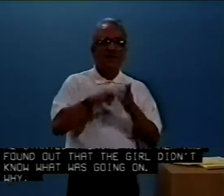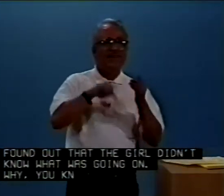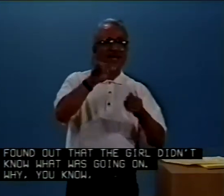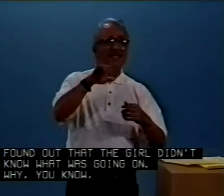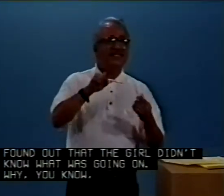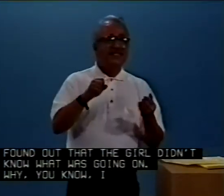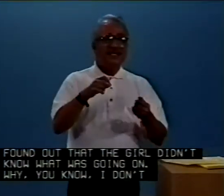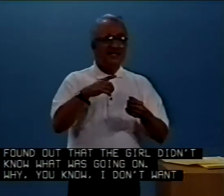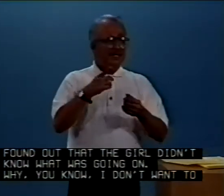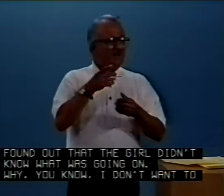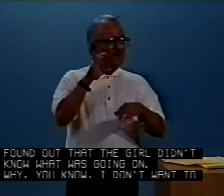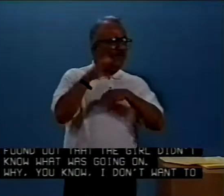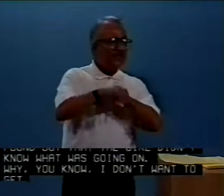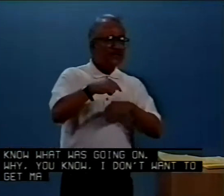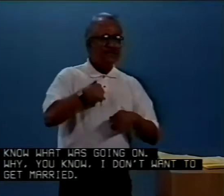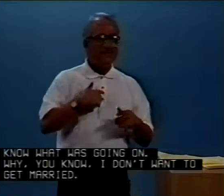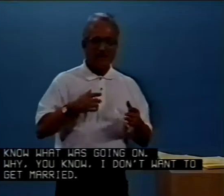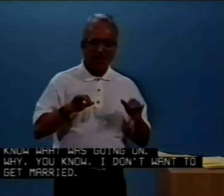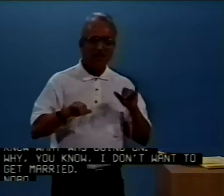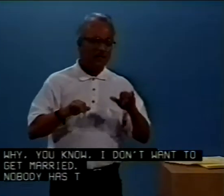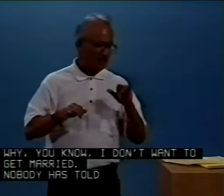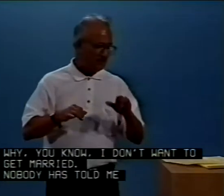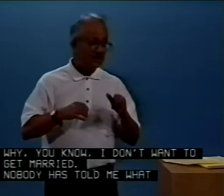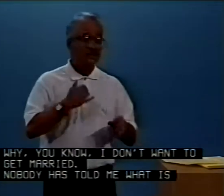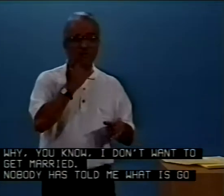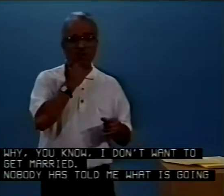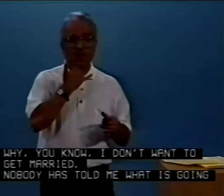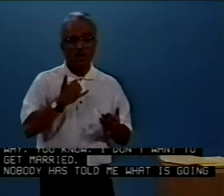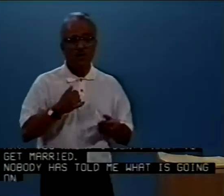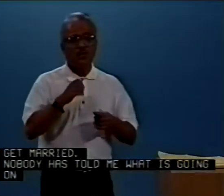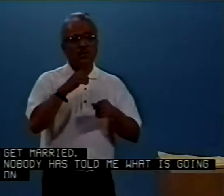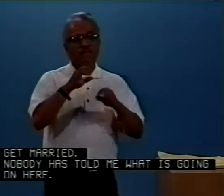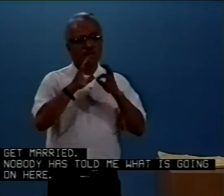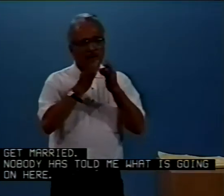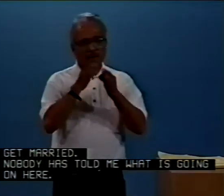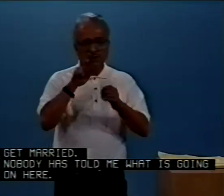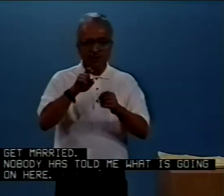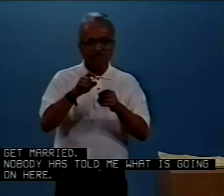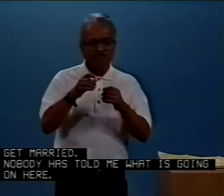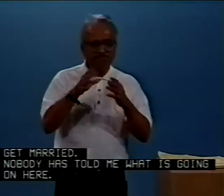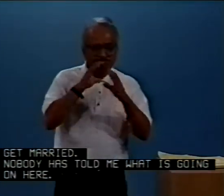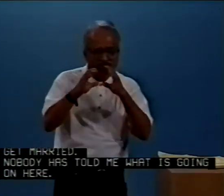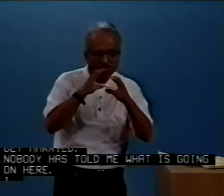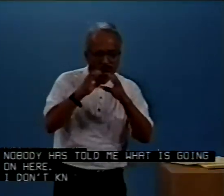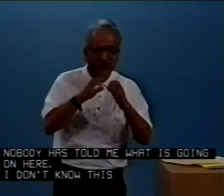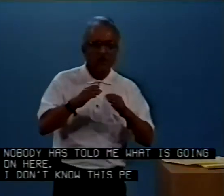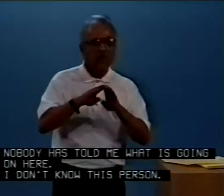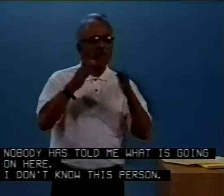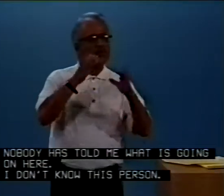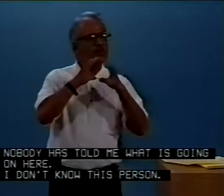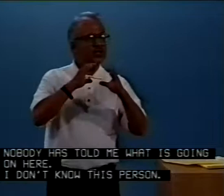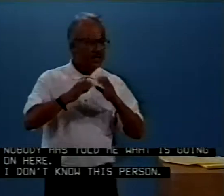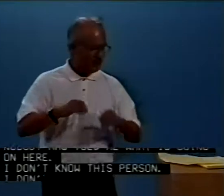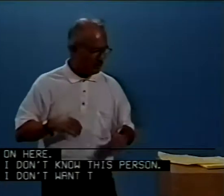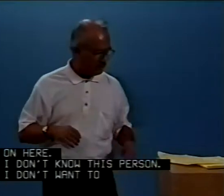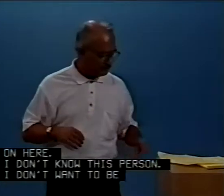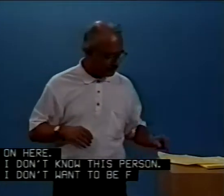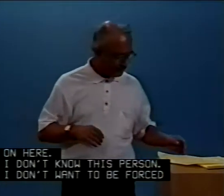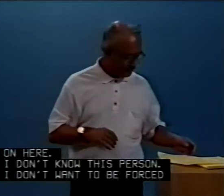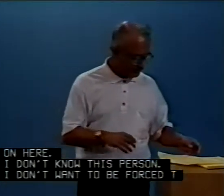Nobody's told me what's going on here. I don't even know this person. I don't want to be forced to marry. Well, there was a